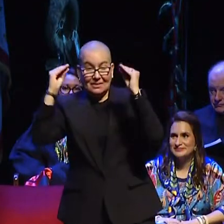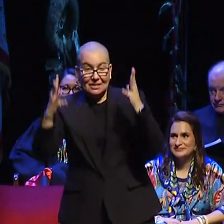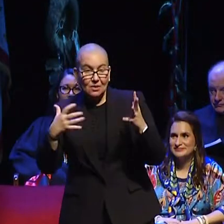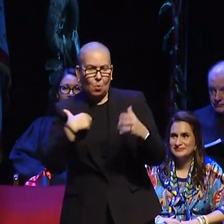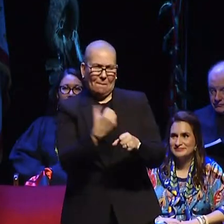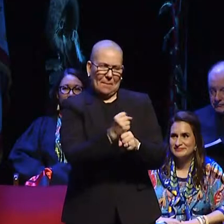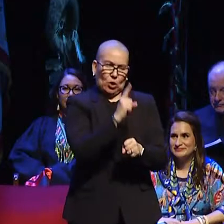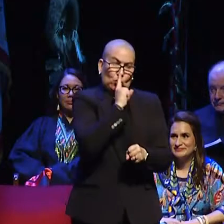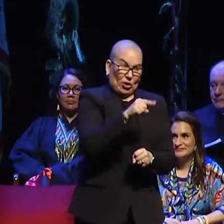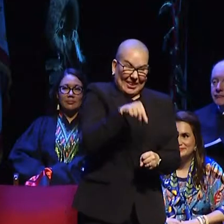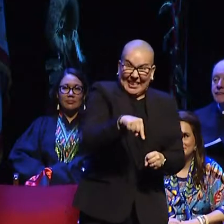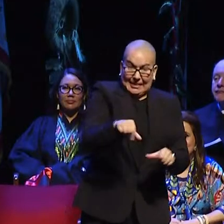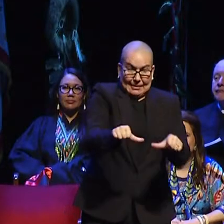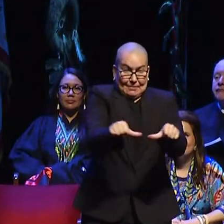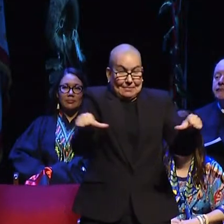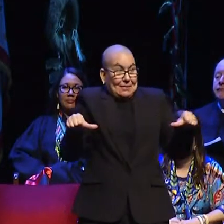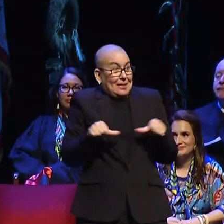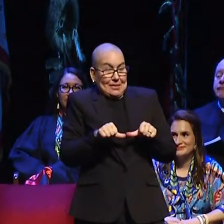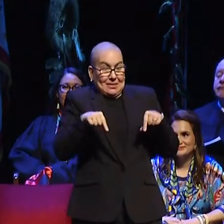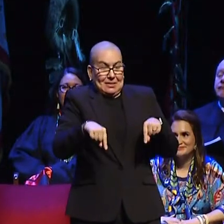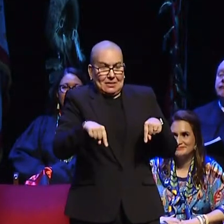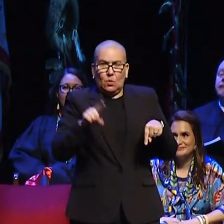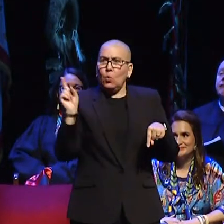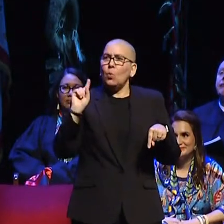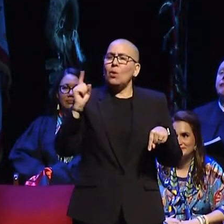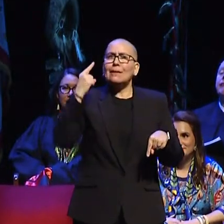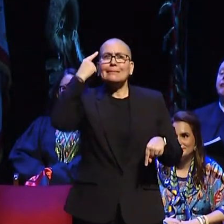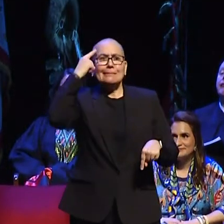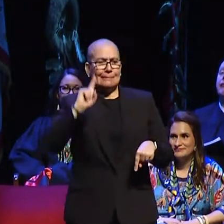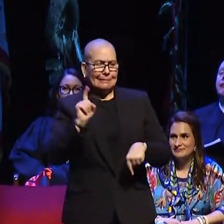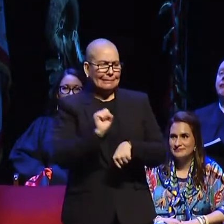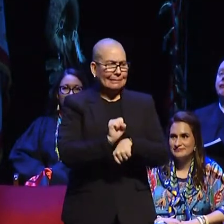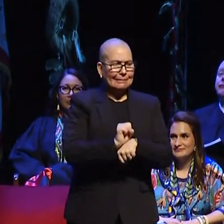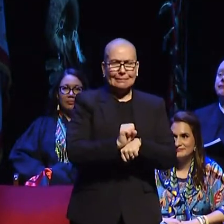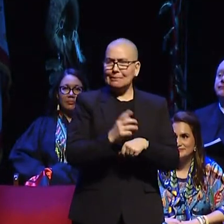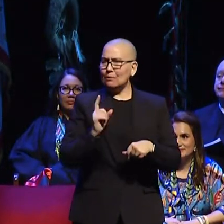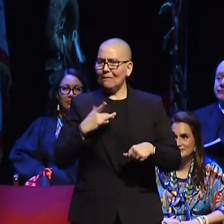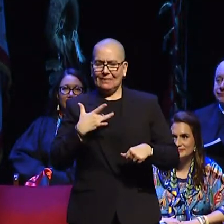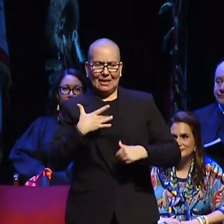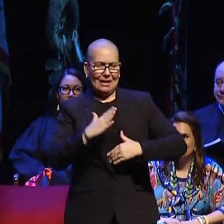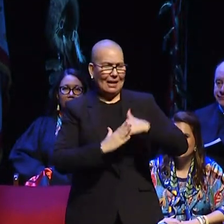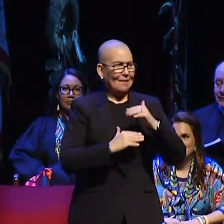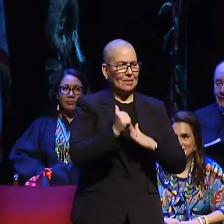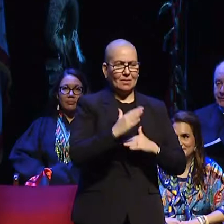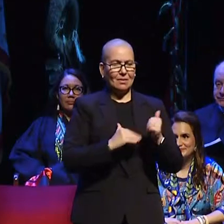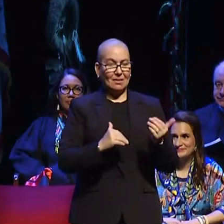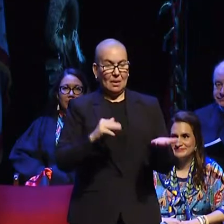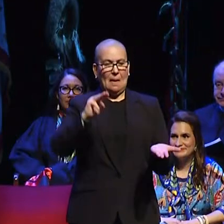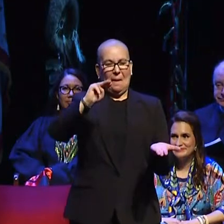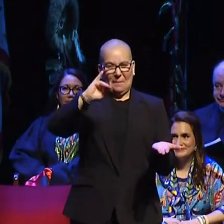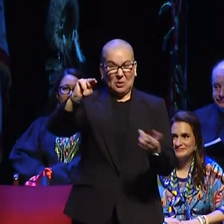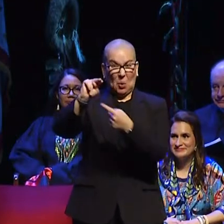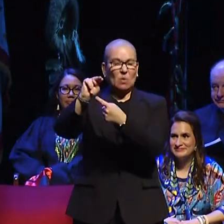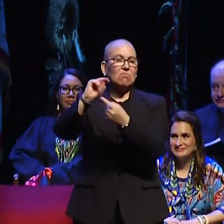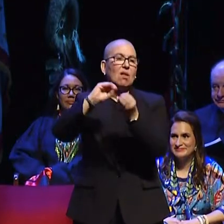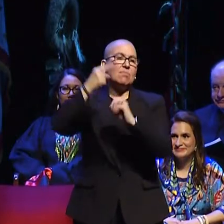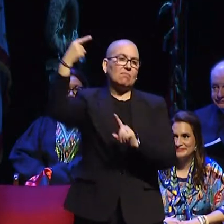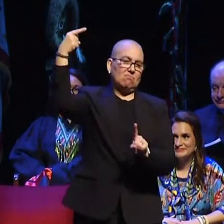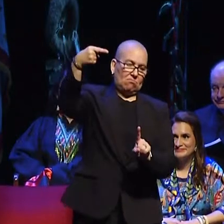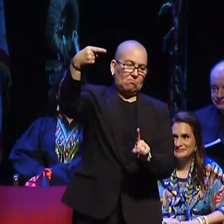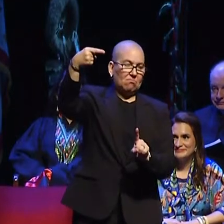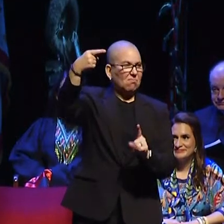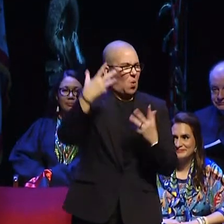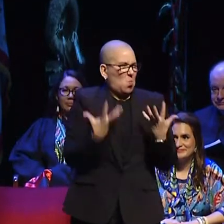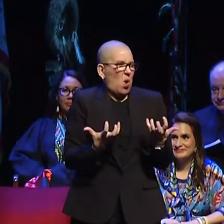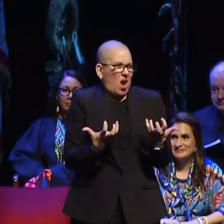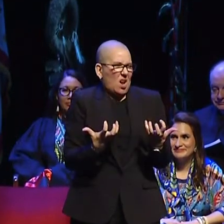place when they talk about where can you feel included and where can you thrive, Minnesota needs to be the first thing they say. Let's do